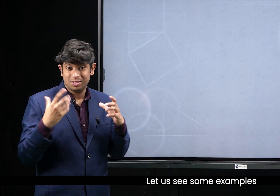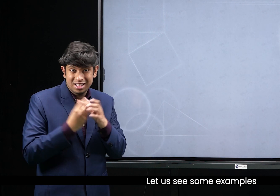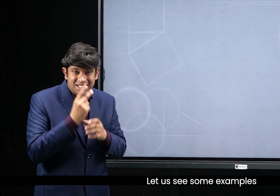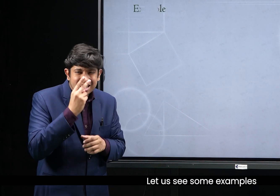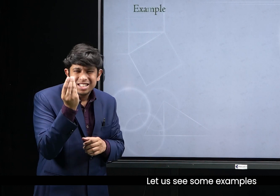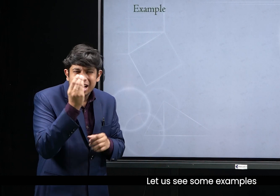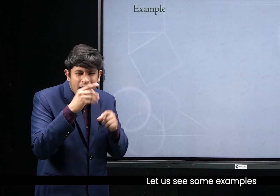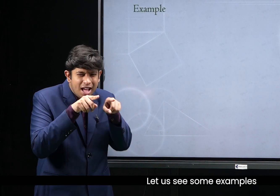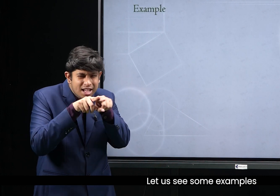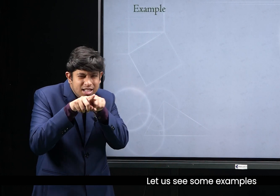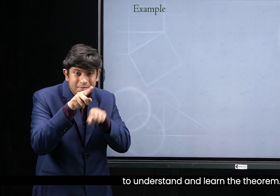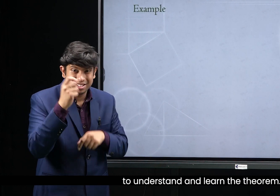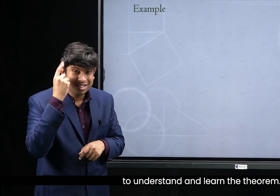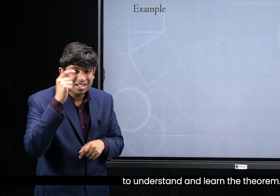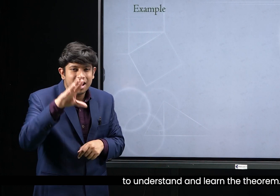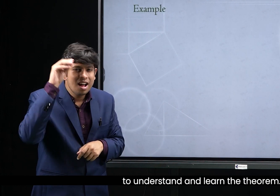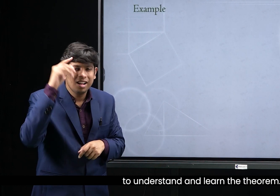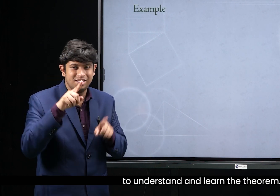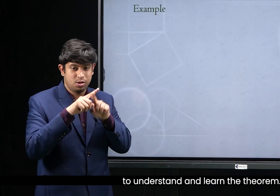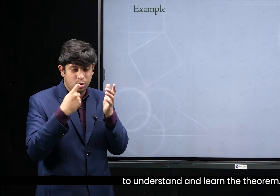Let us see some examples to understand and learn the theorem.